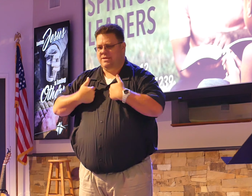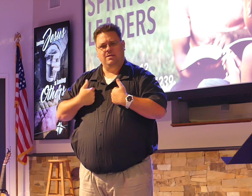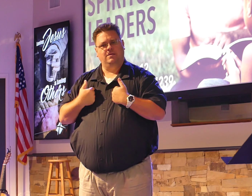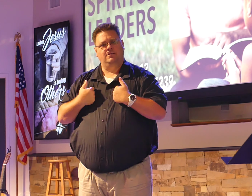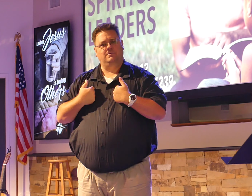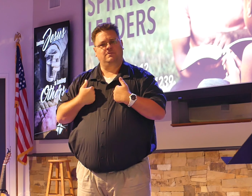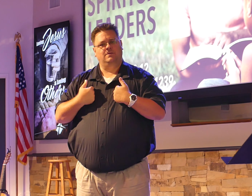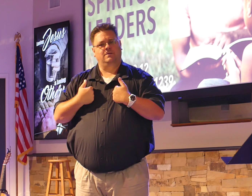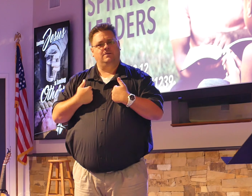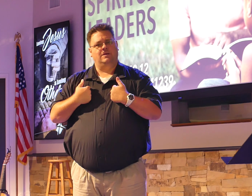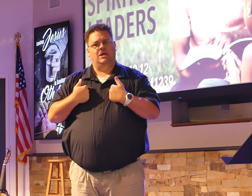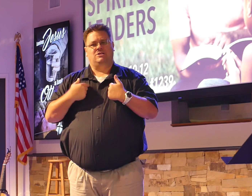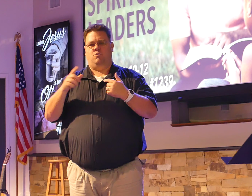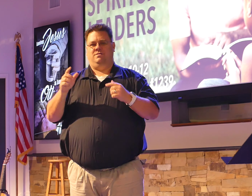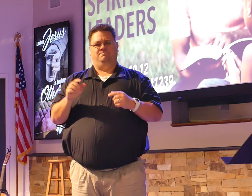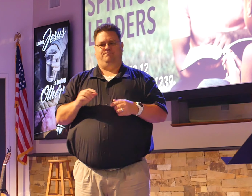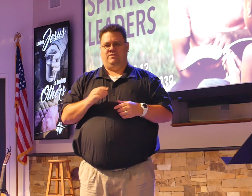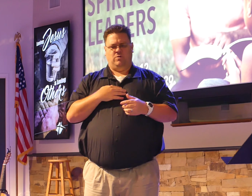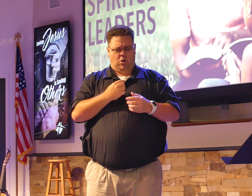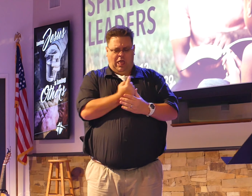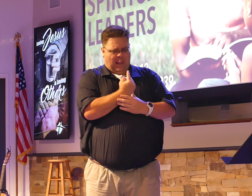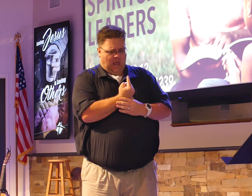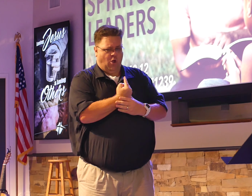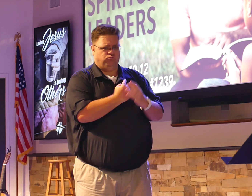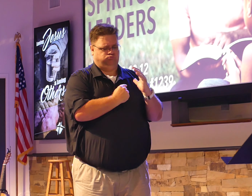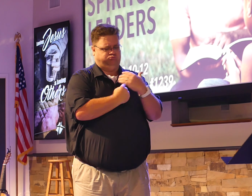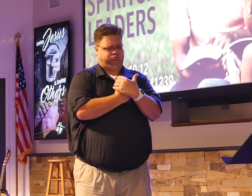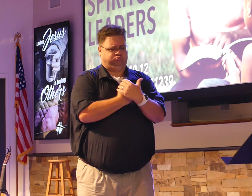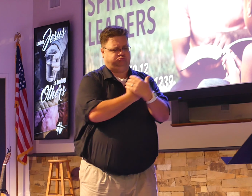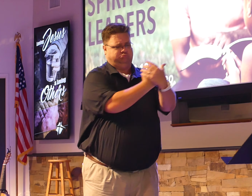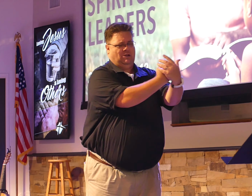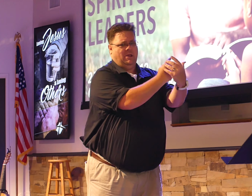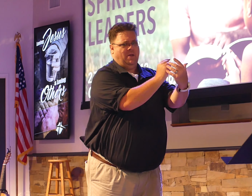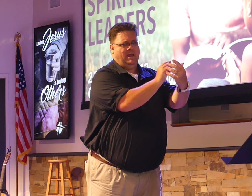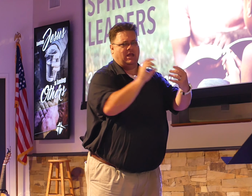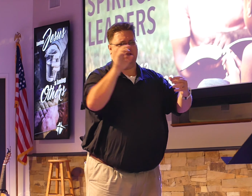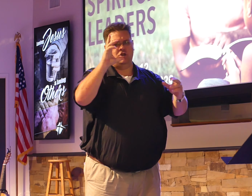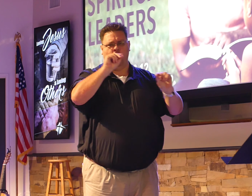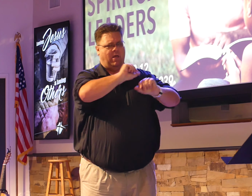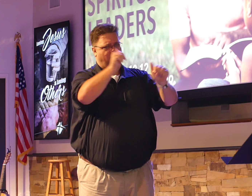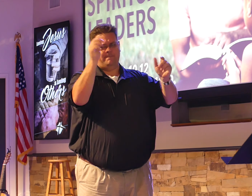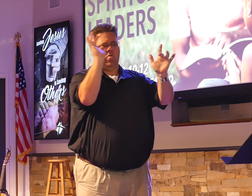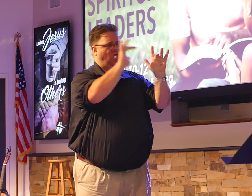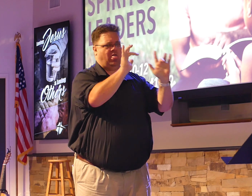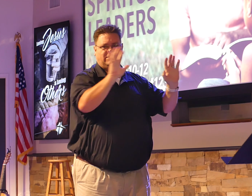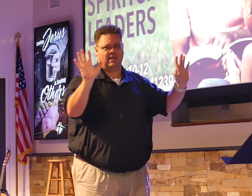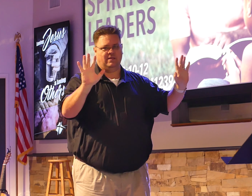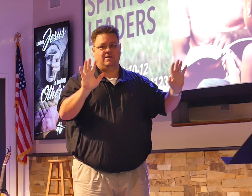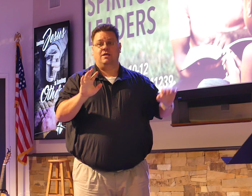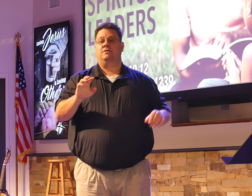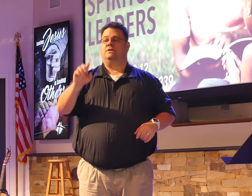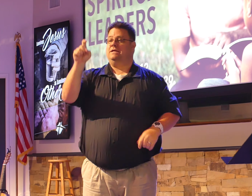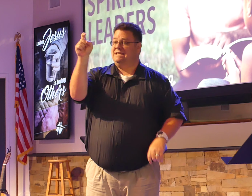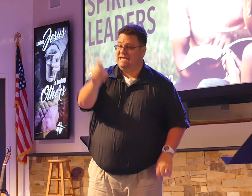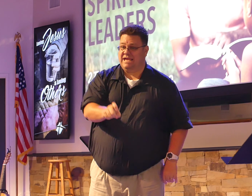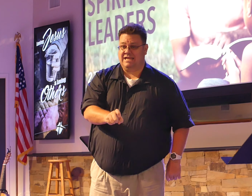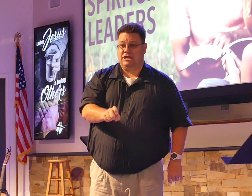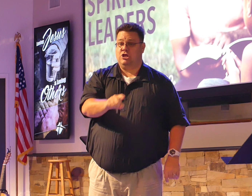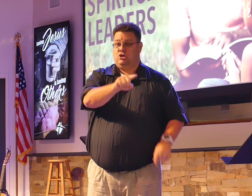said, unless you live in a bubble, all right, this is something that every one of us is here needs. This is something that every one of us can learn